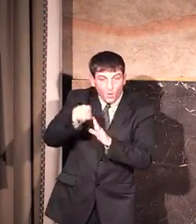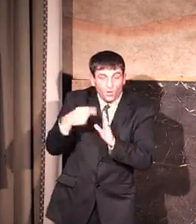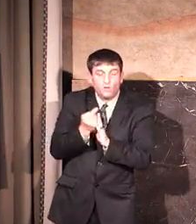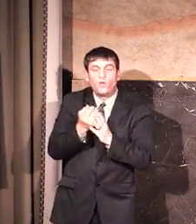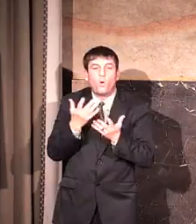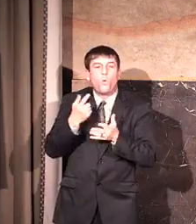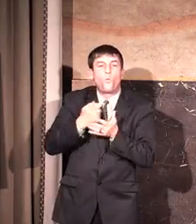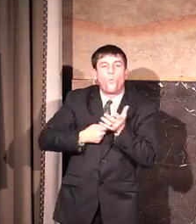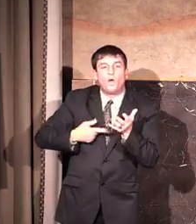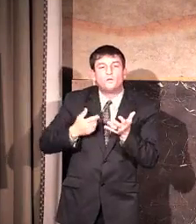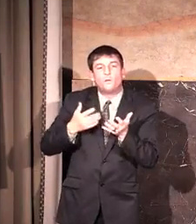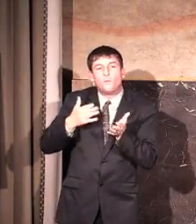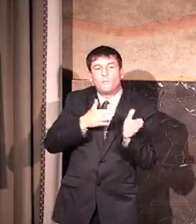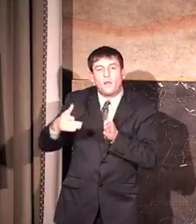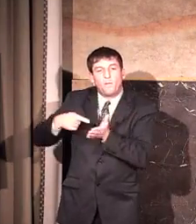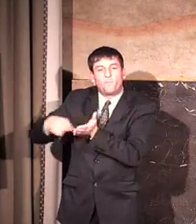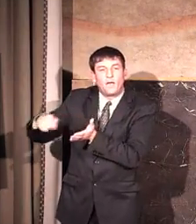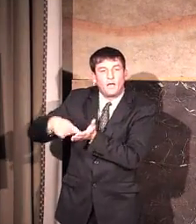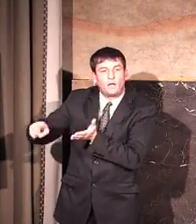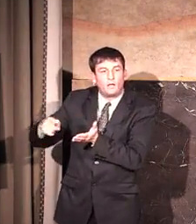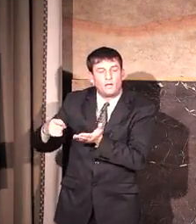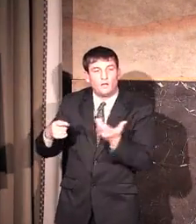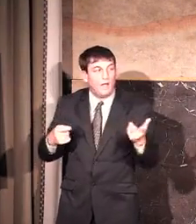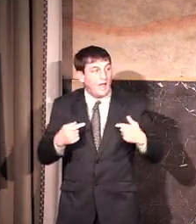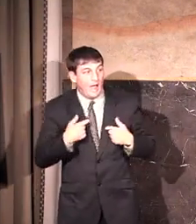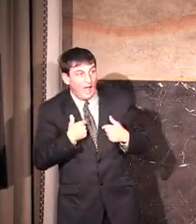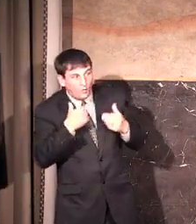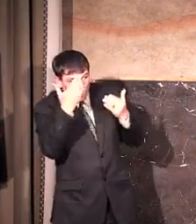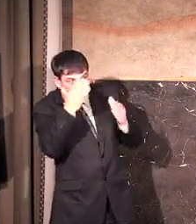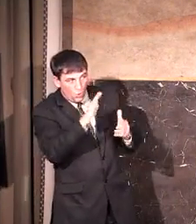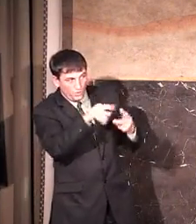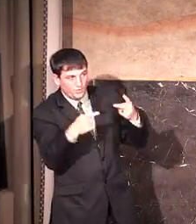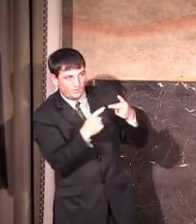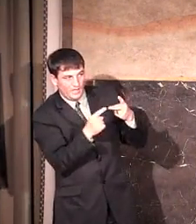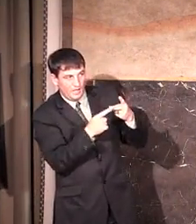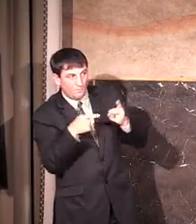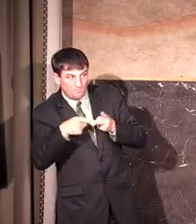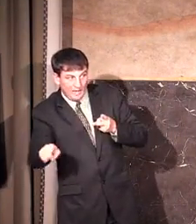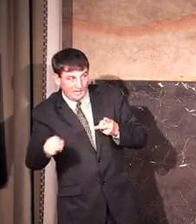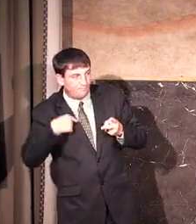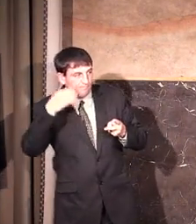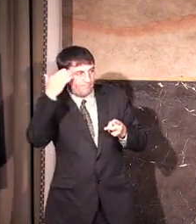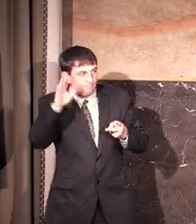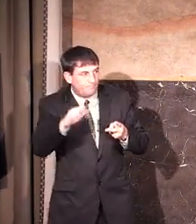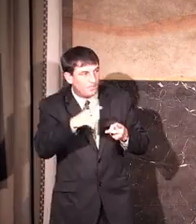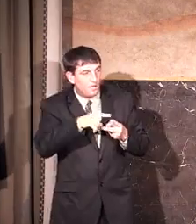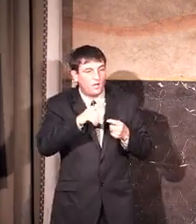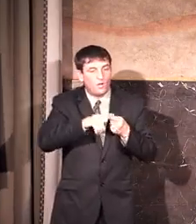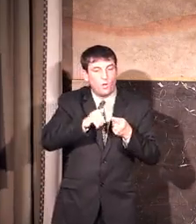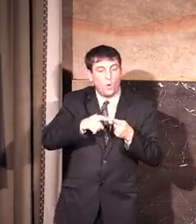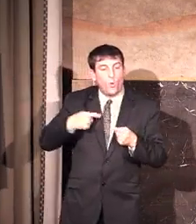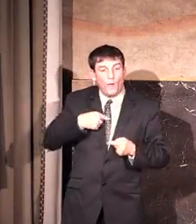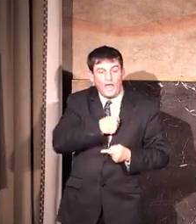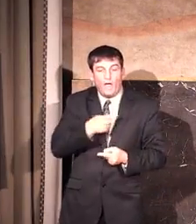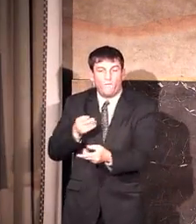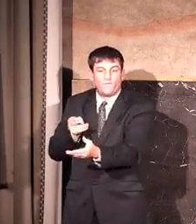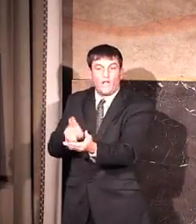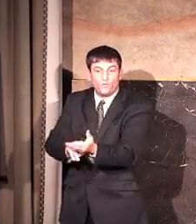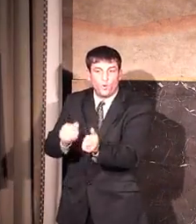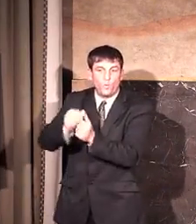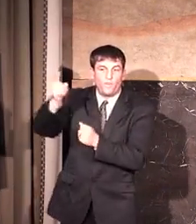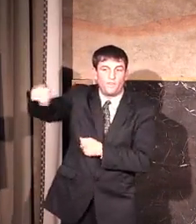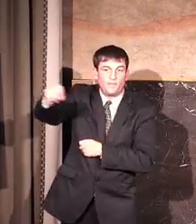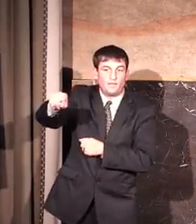these folks? So I don't know the answer to the second question. Again, we are contracting with call centers, and they're going to